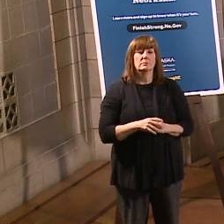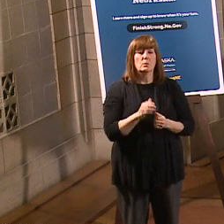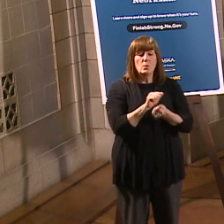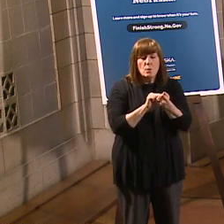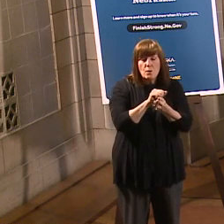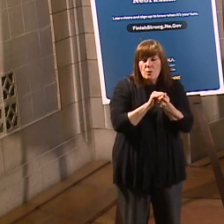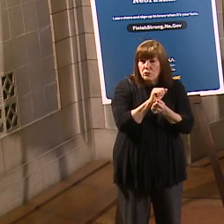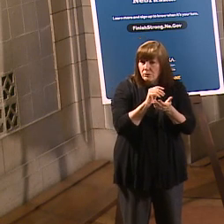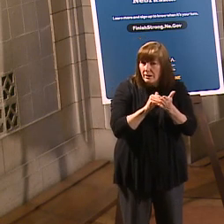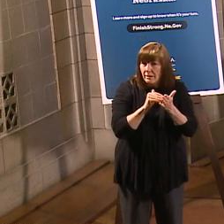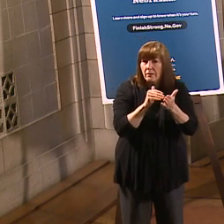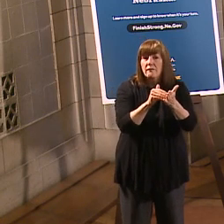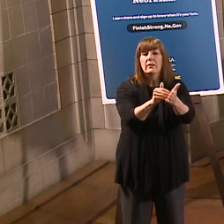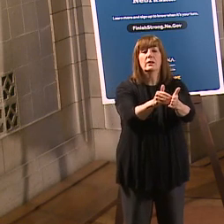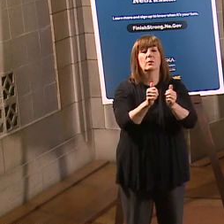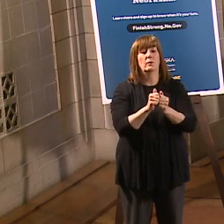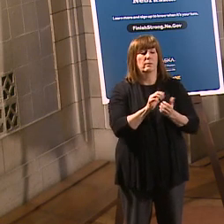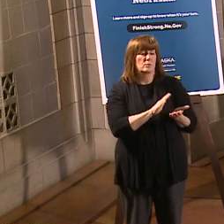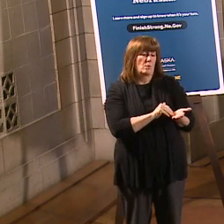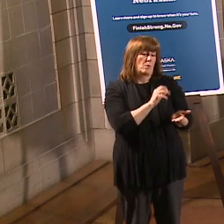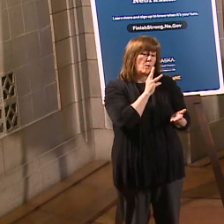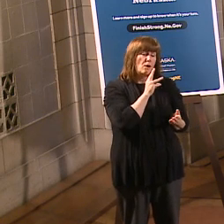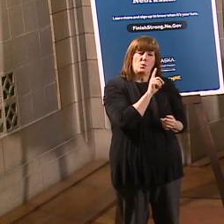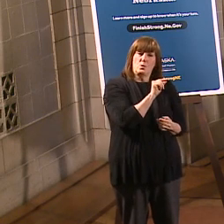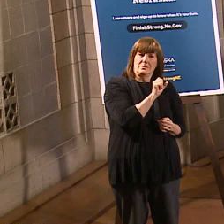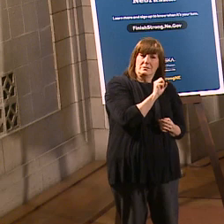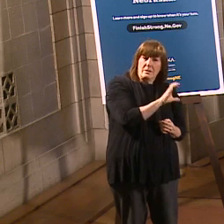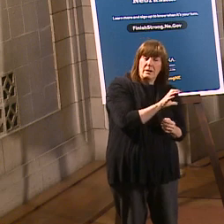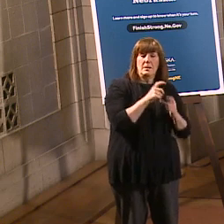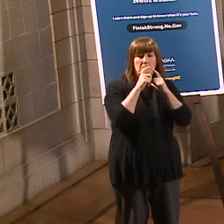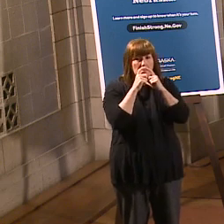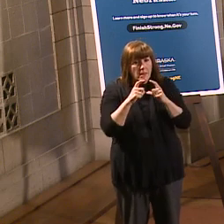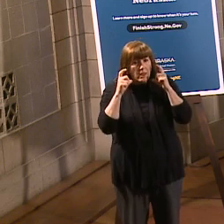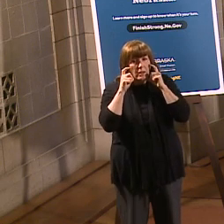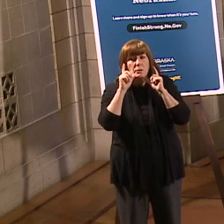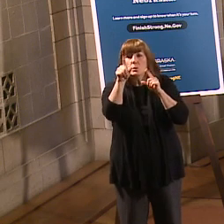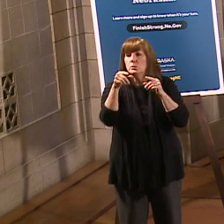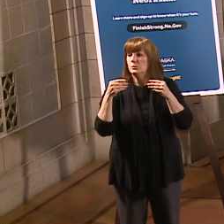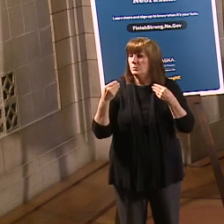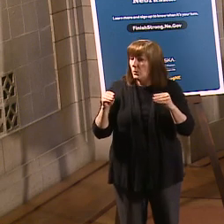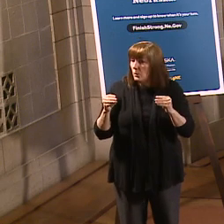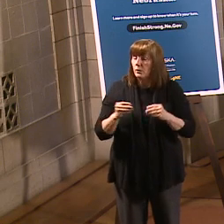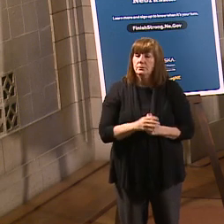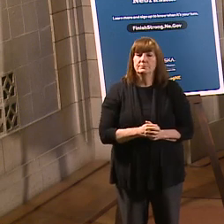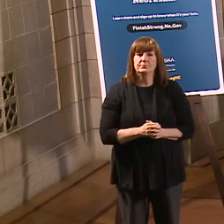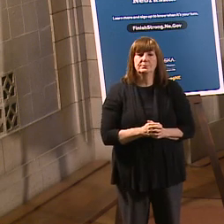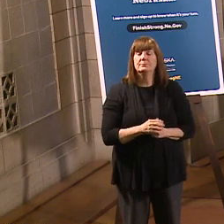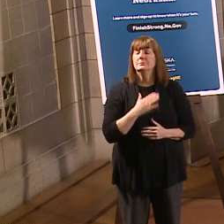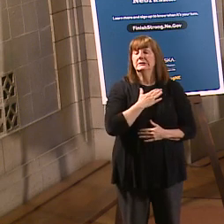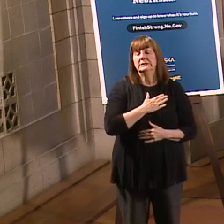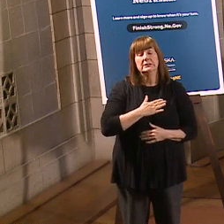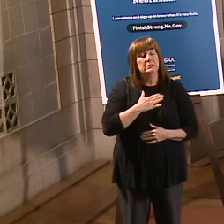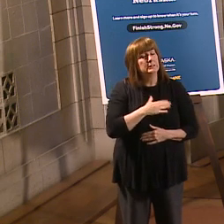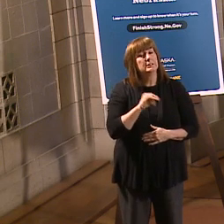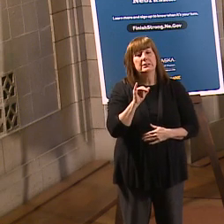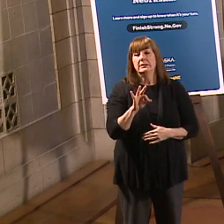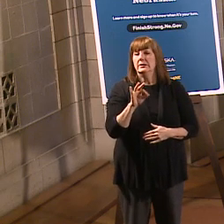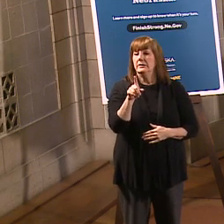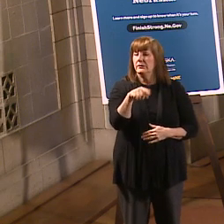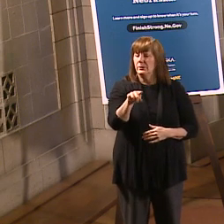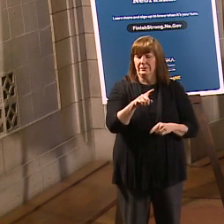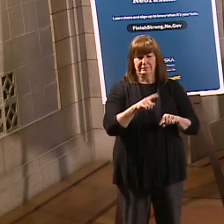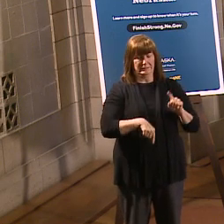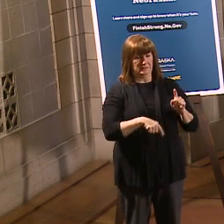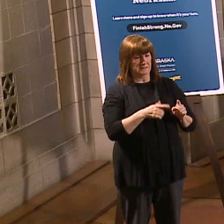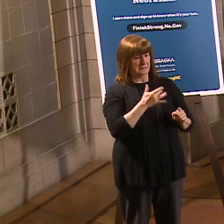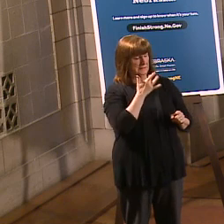hands often with soap and water for 20 seconds at a time. Wear a mask when you go to the store. And please, if you have lost your sense of